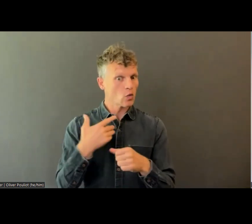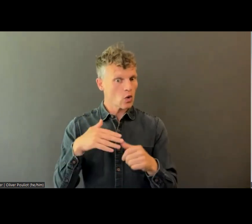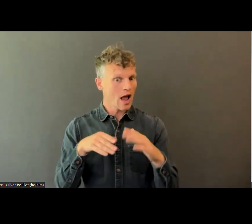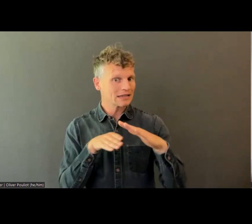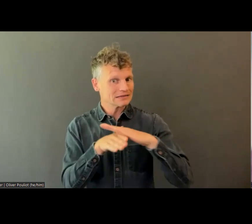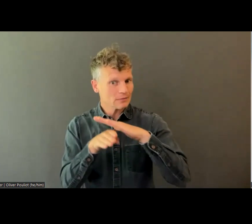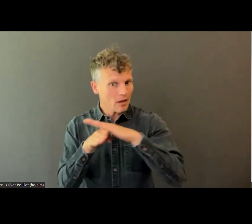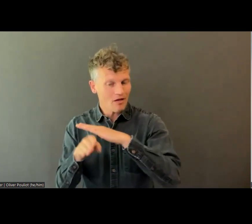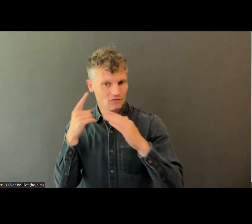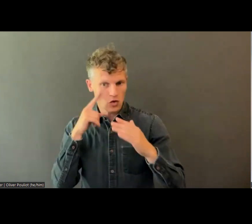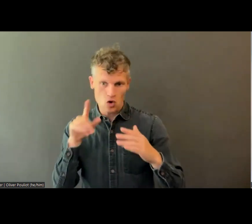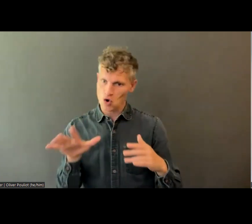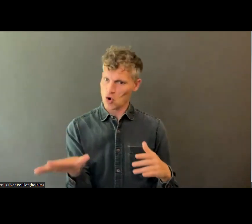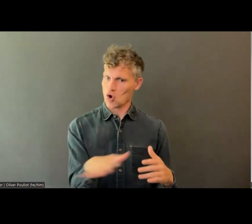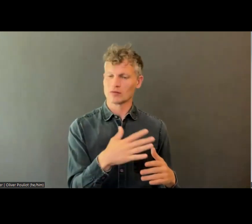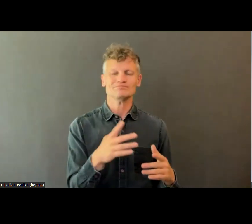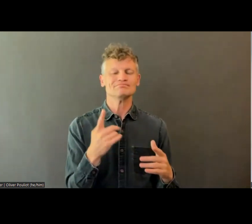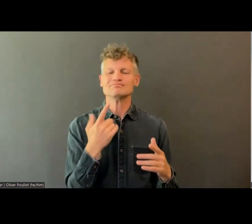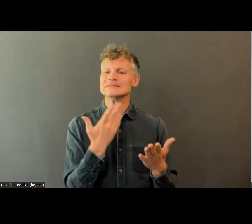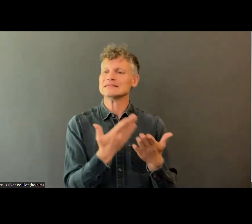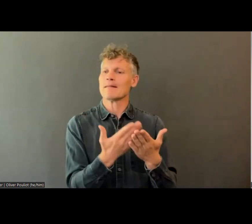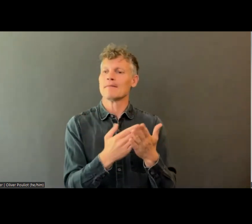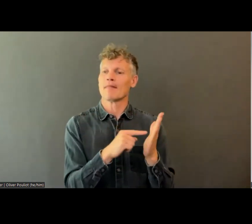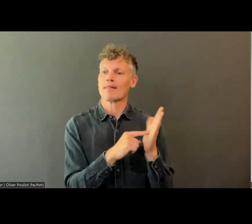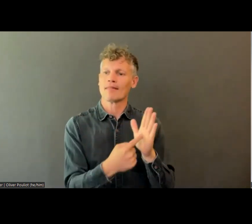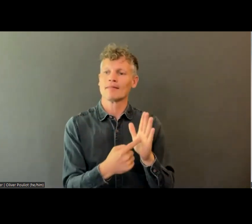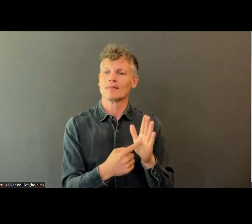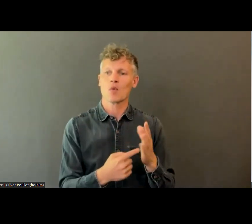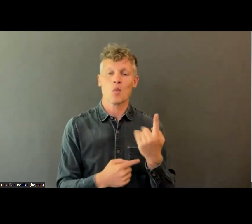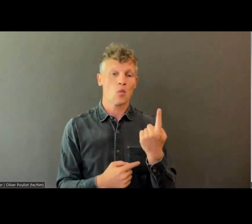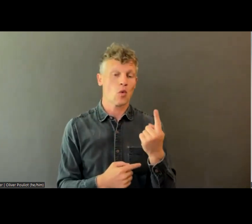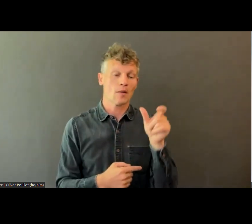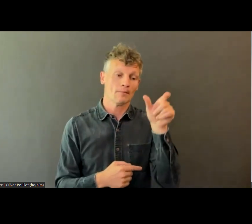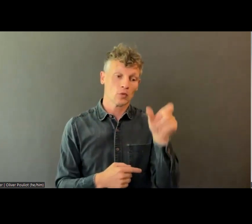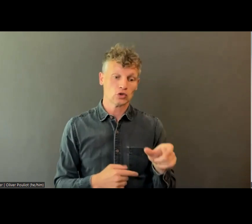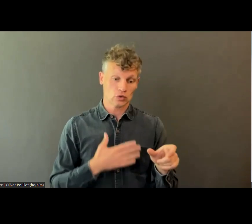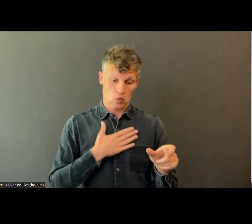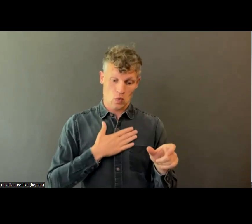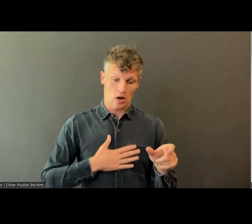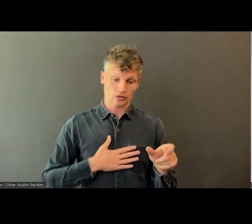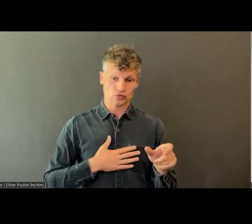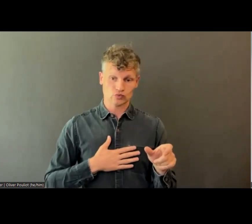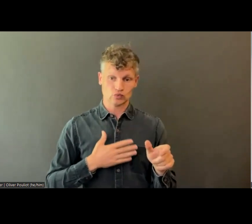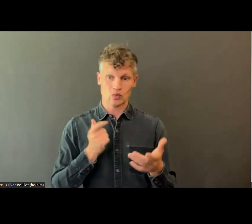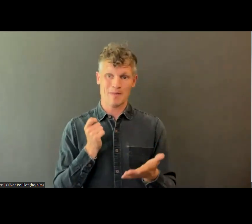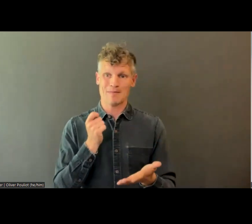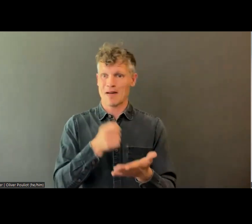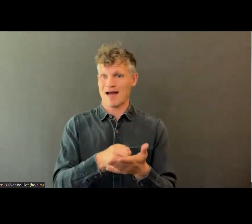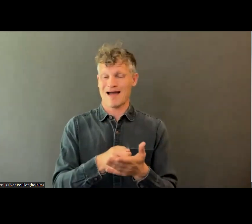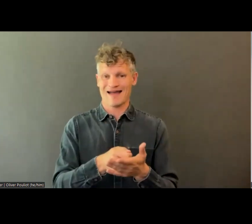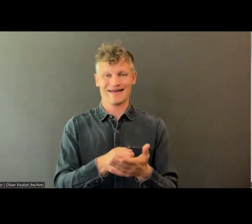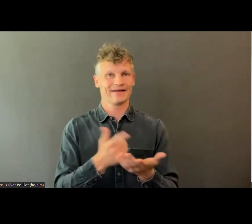challenge in the selection. So we do work with third parties and follow all the right guidelines. And some of them are very new.